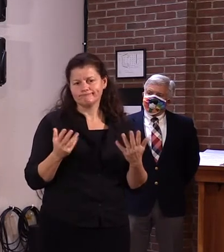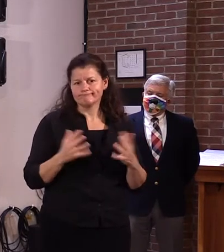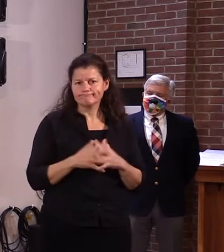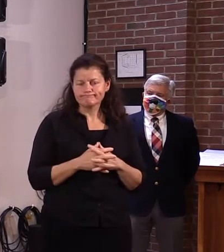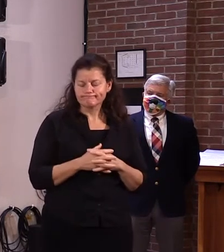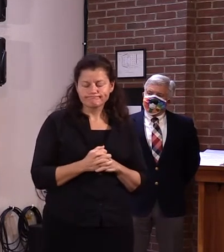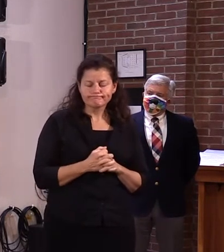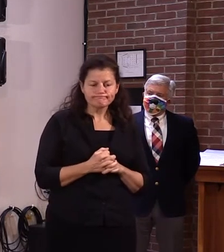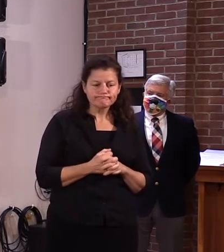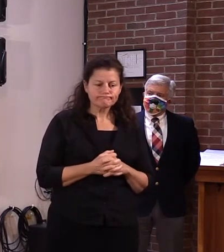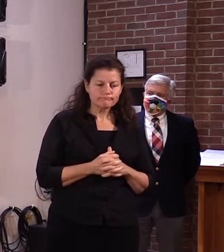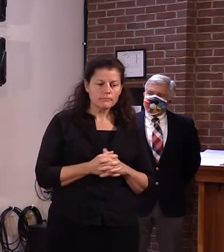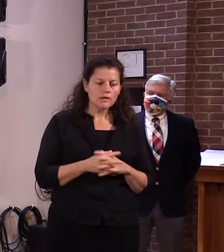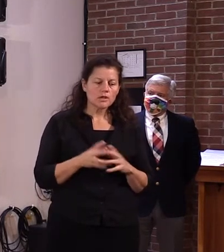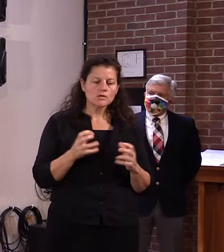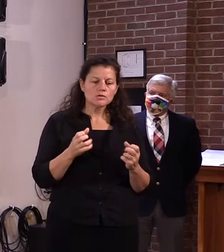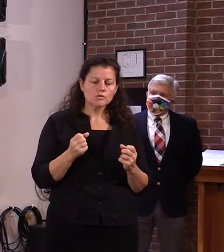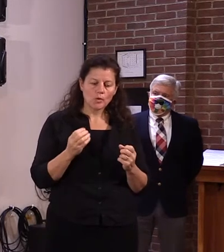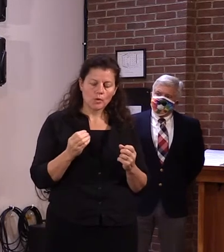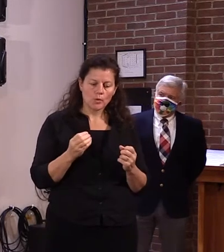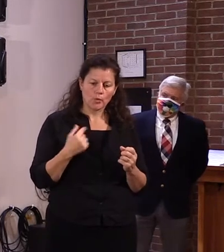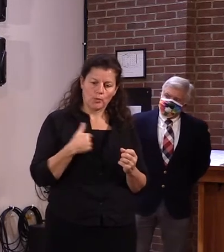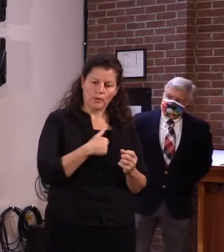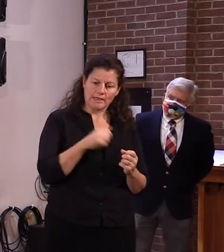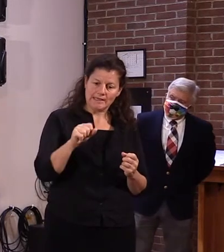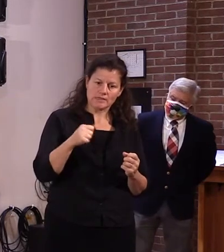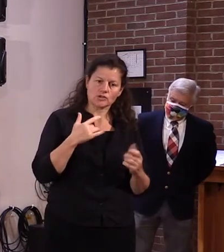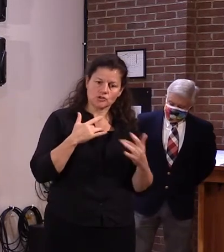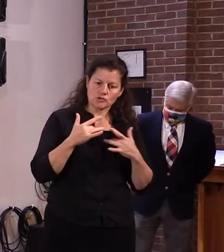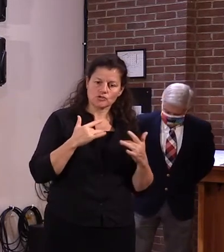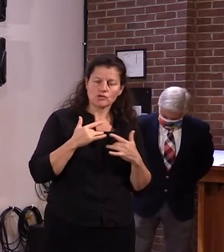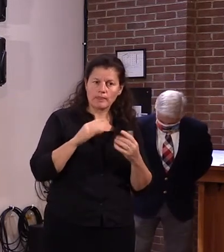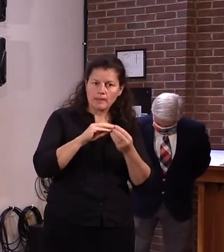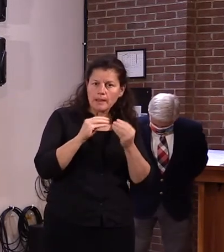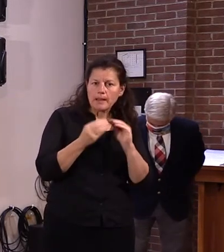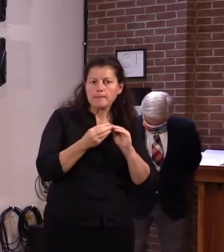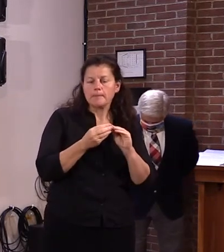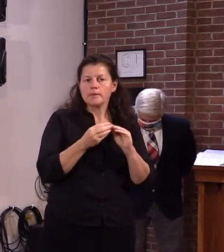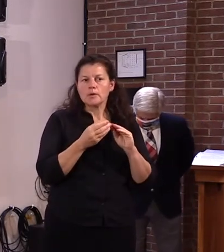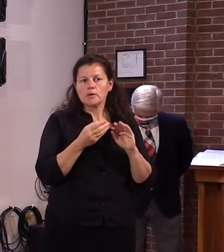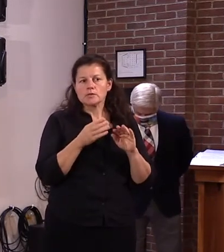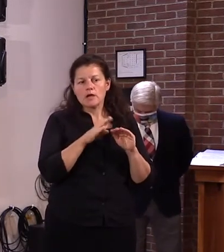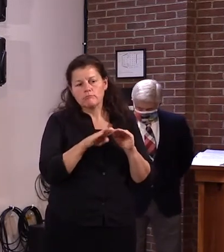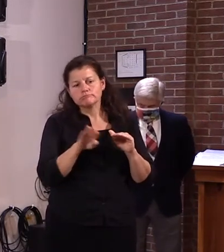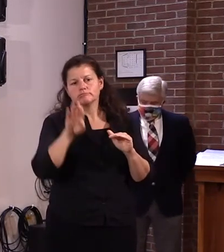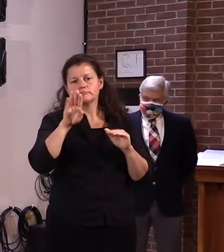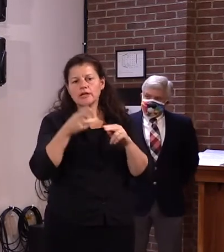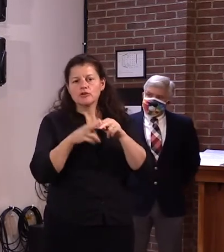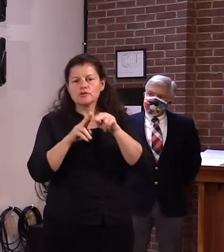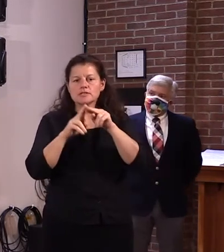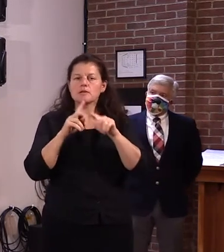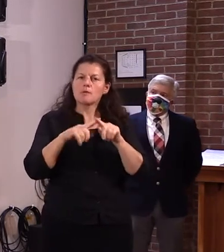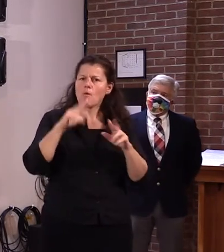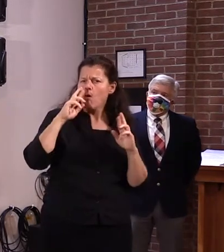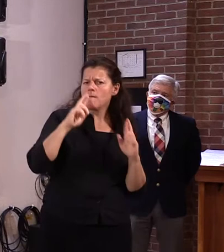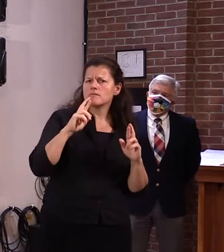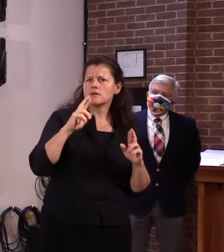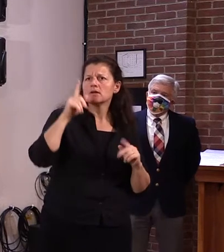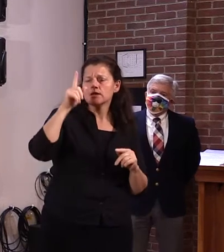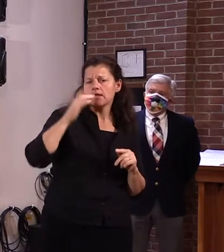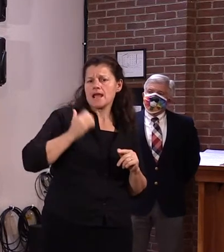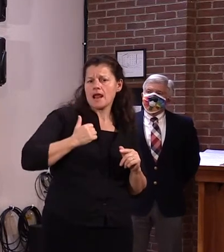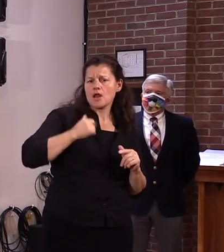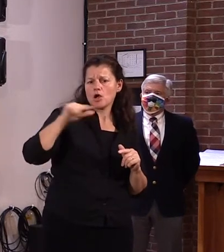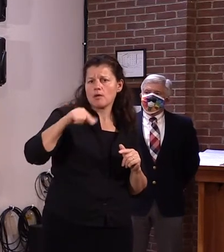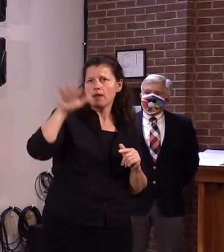So having said that, again, we're concerned about the numbers, but hope they get their numbers back down to where